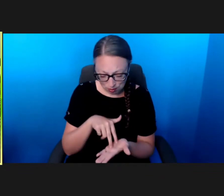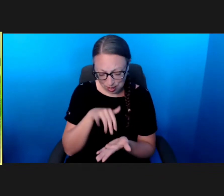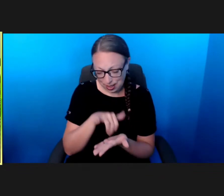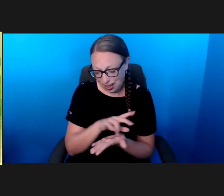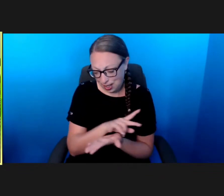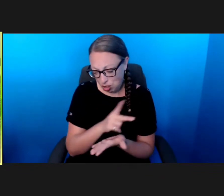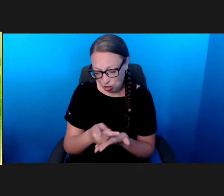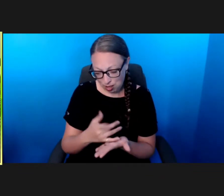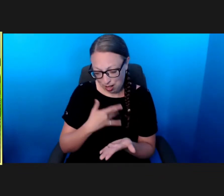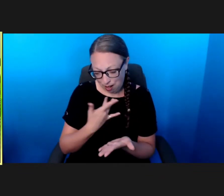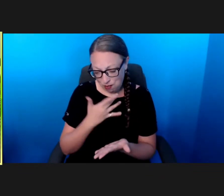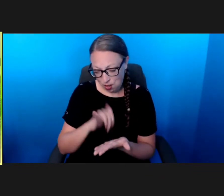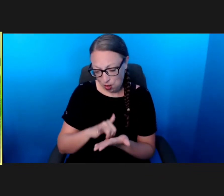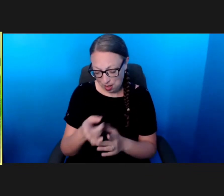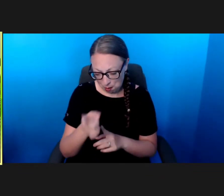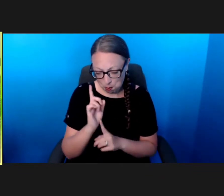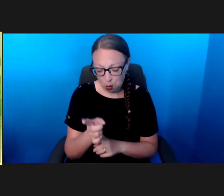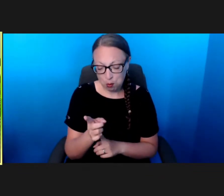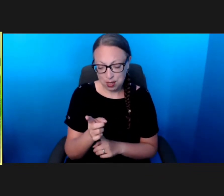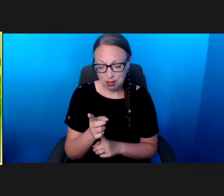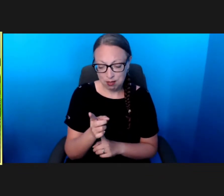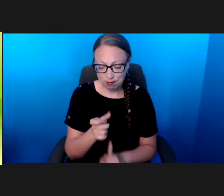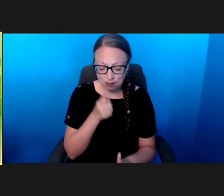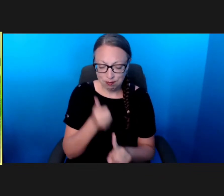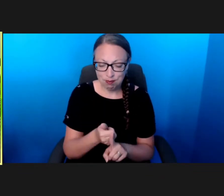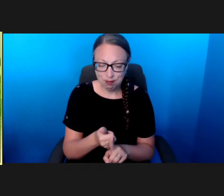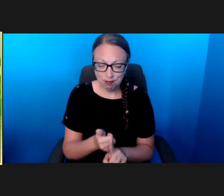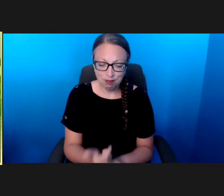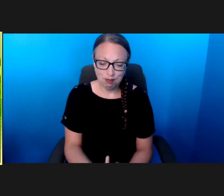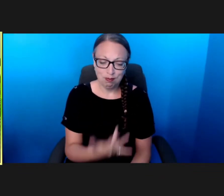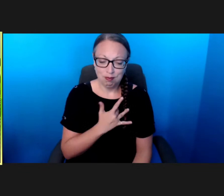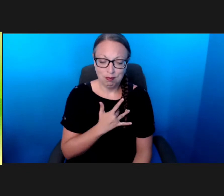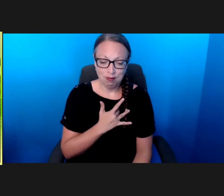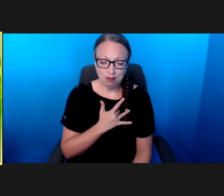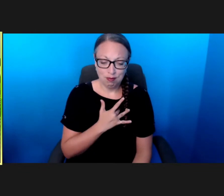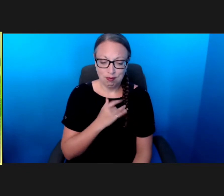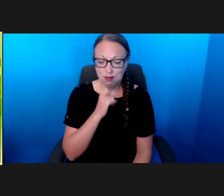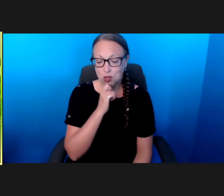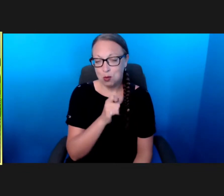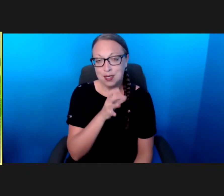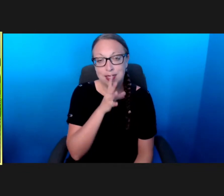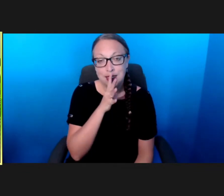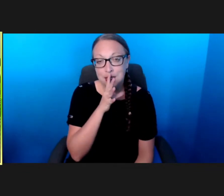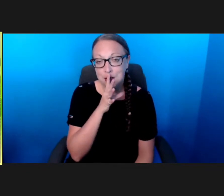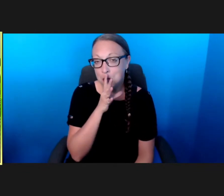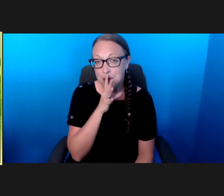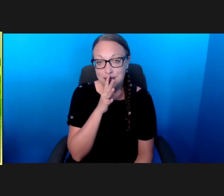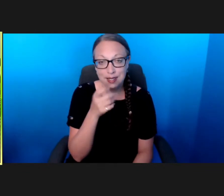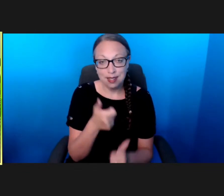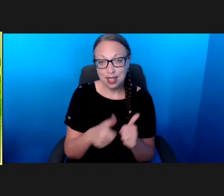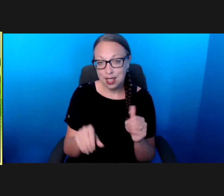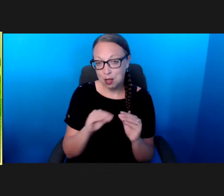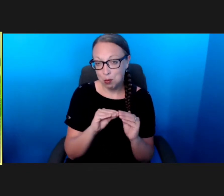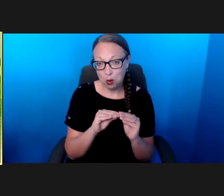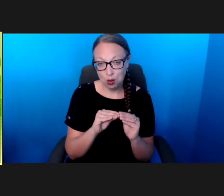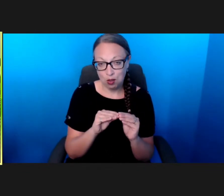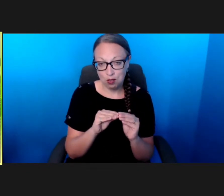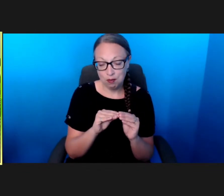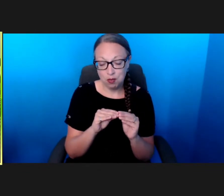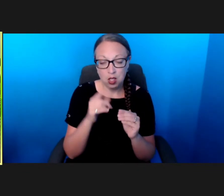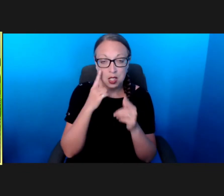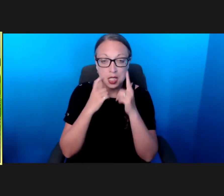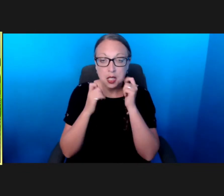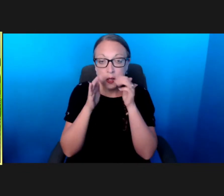moment's timelessness and poignancy. No other words were spoken. We both dried our tears, and my dad turned back